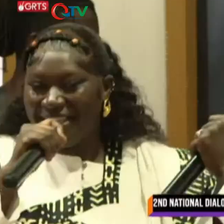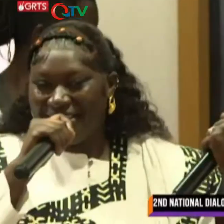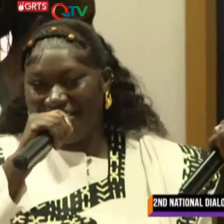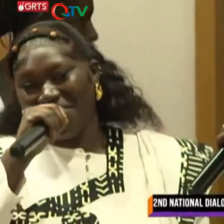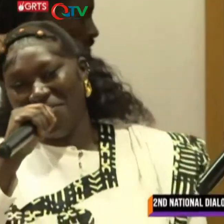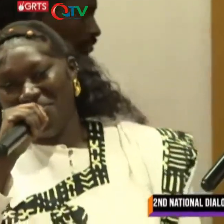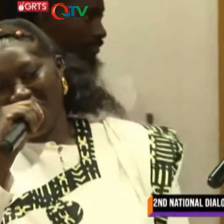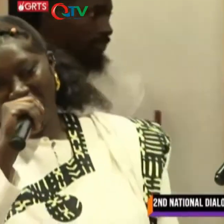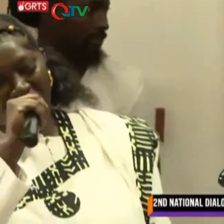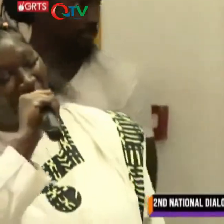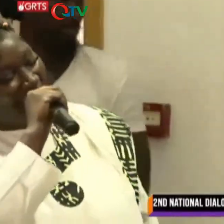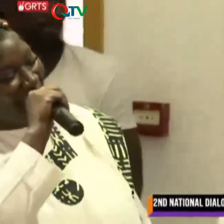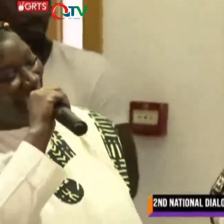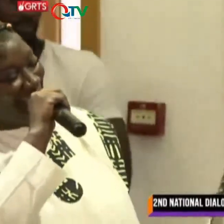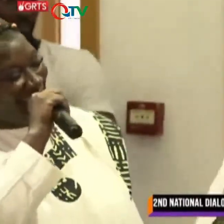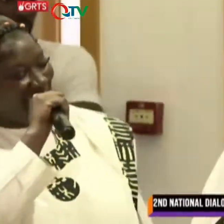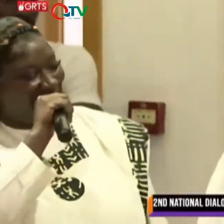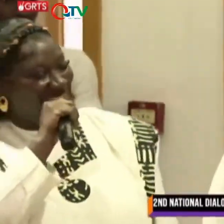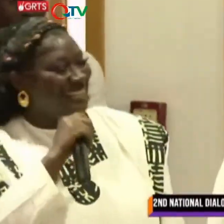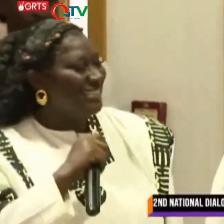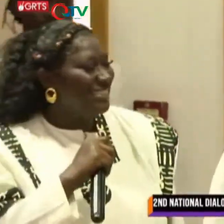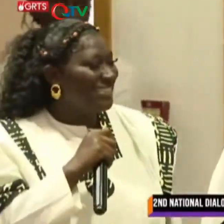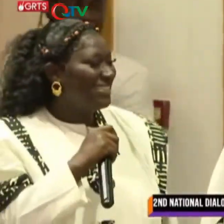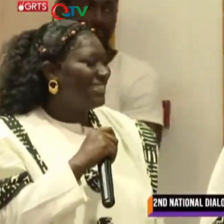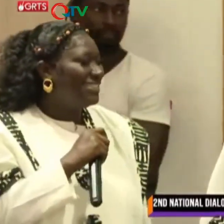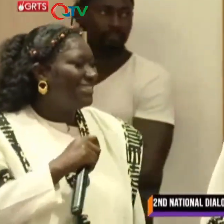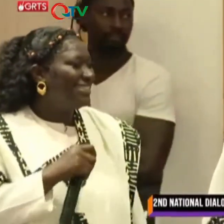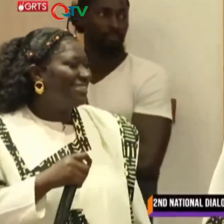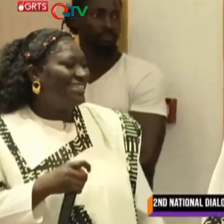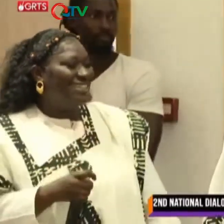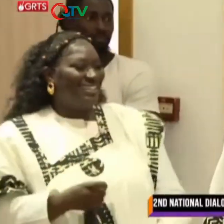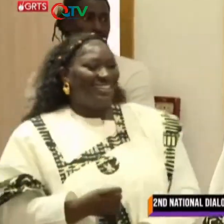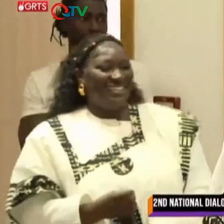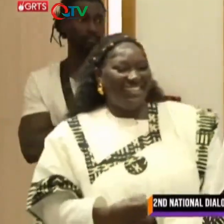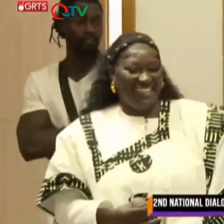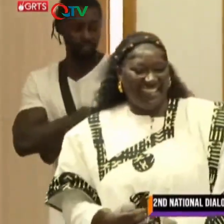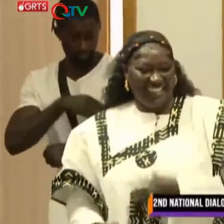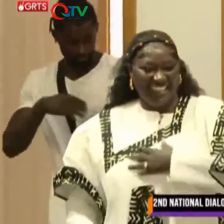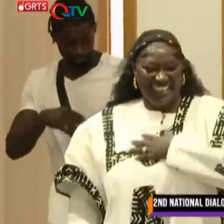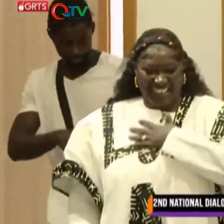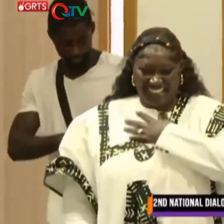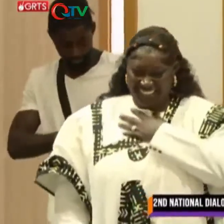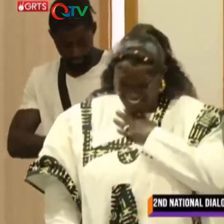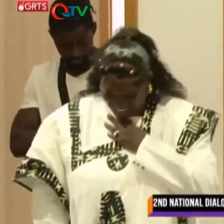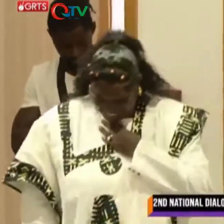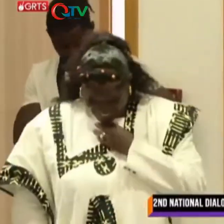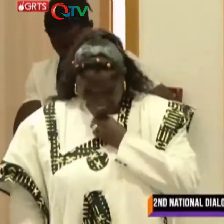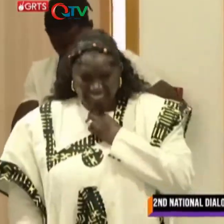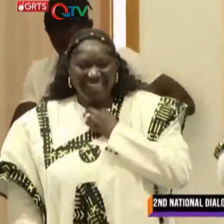Akindini tenten fano be gelanyadi. Aiwali give me futu. Mata.